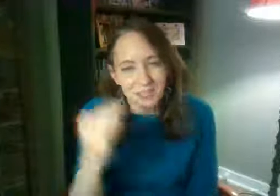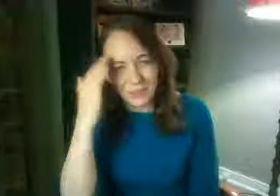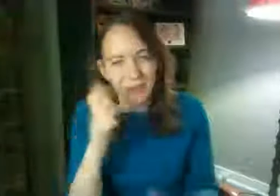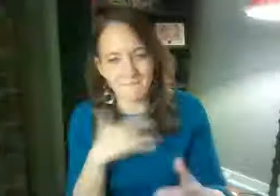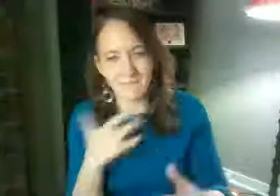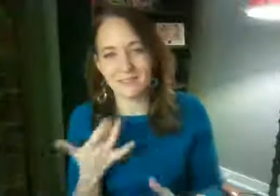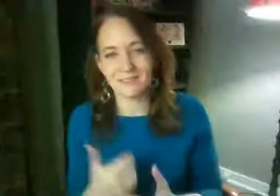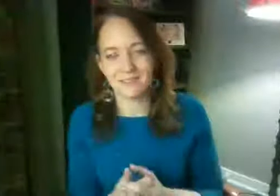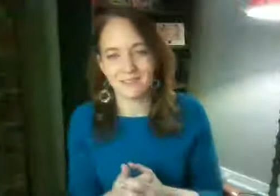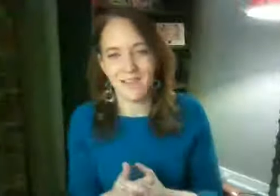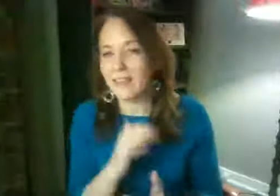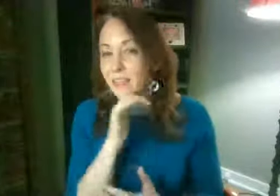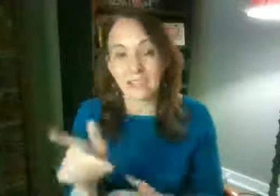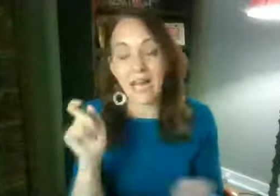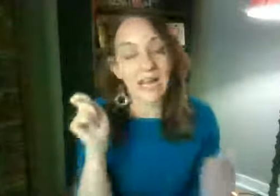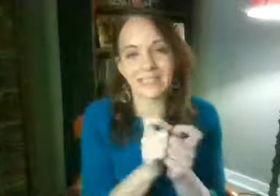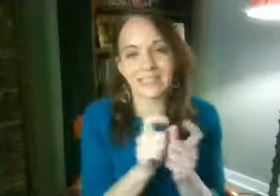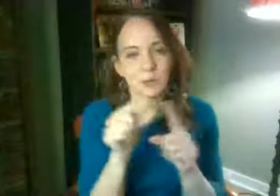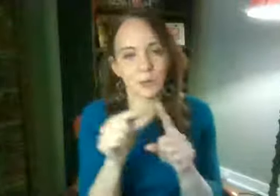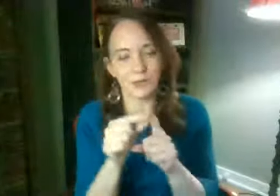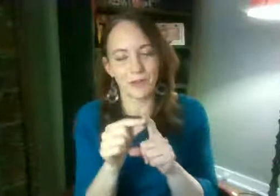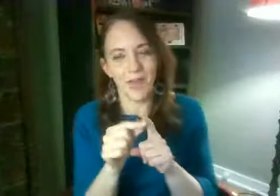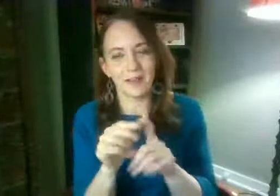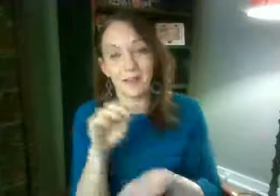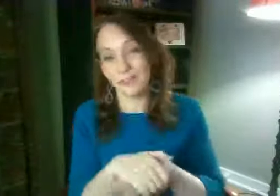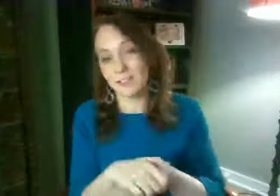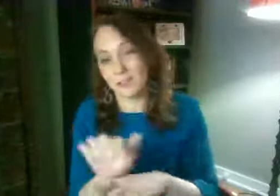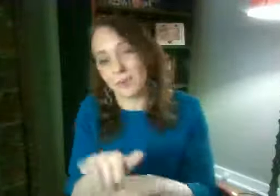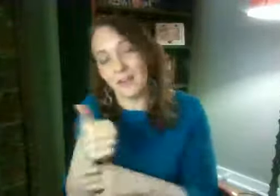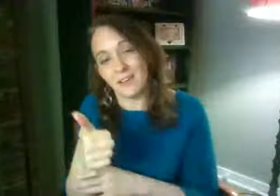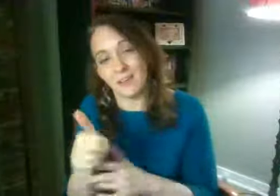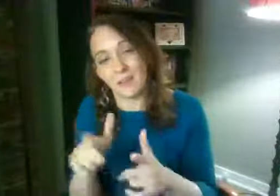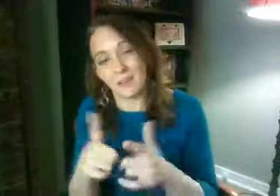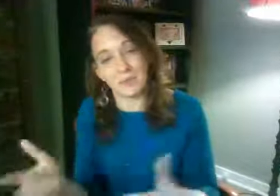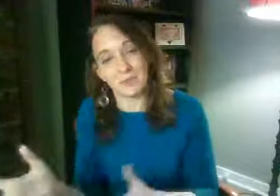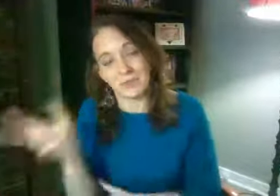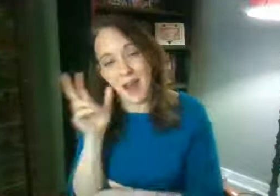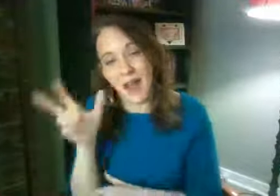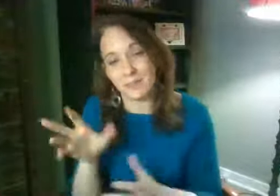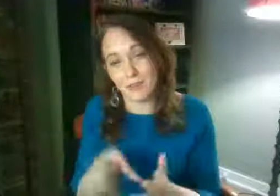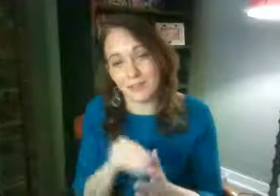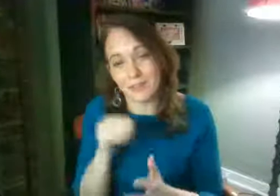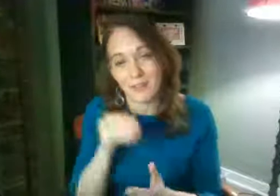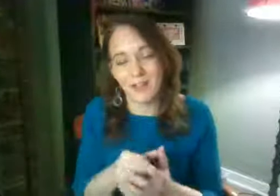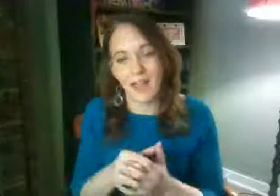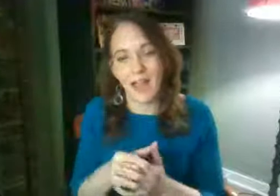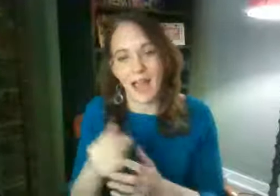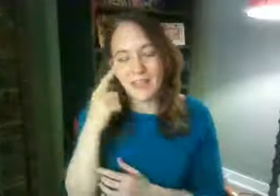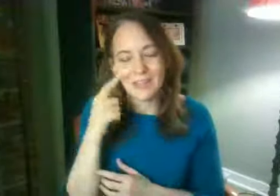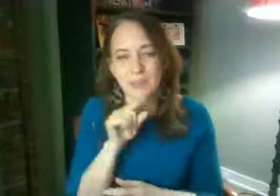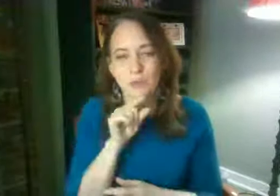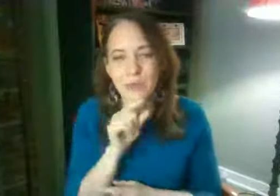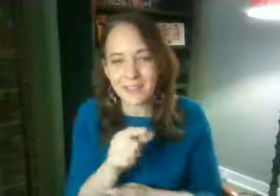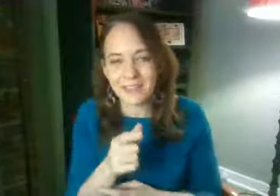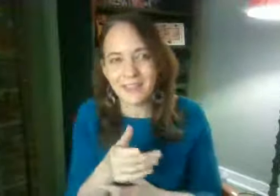Do you know that feeling? There's not an exact word for that in English or in any of the other languages that I've learned. I think that it's